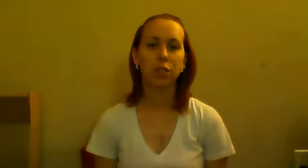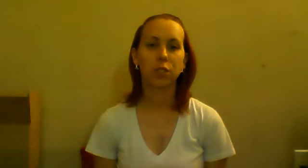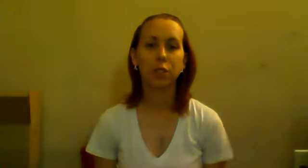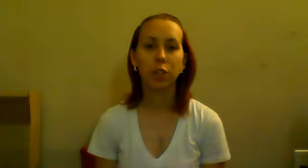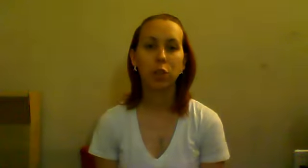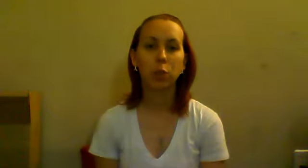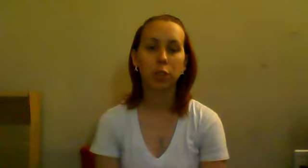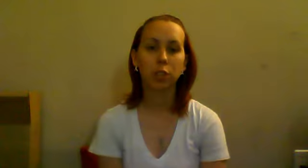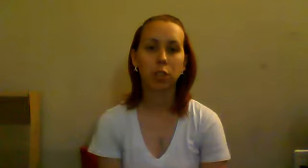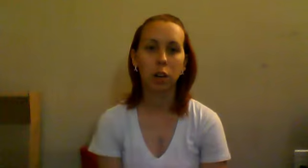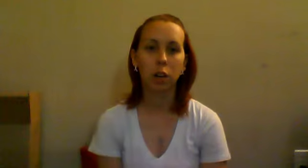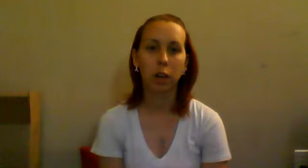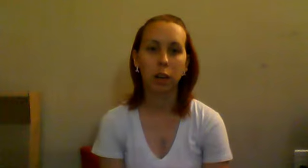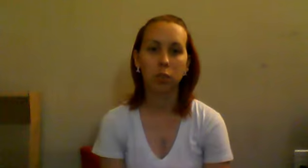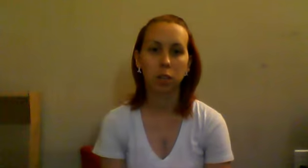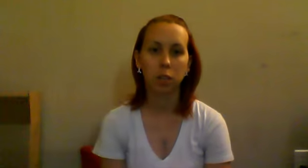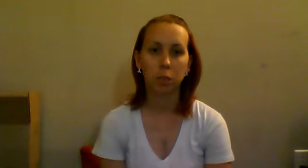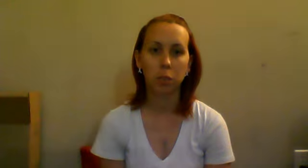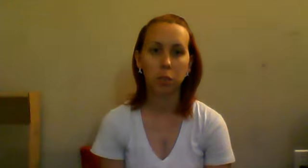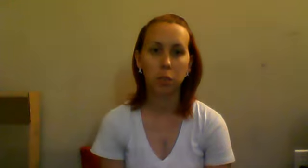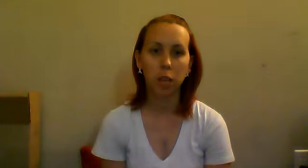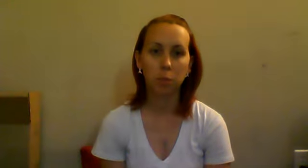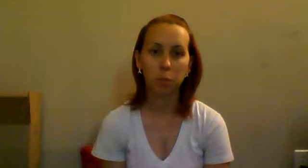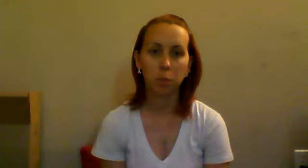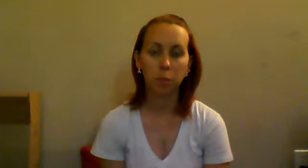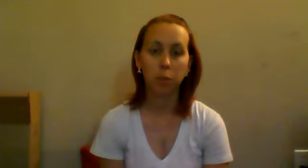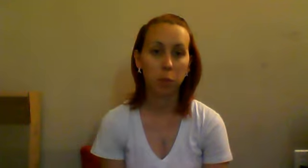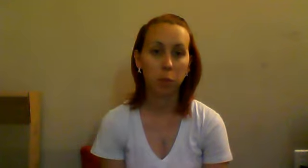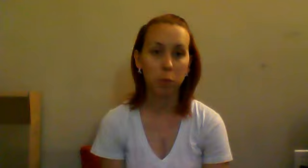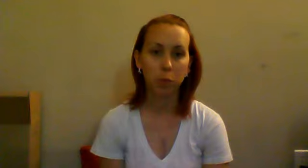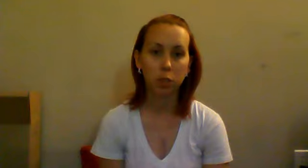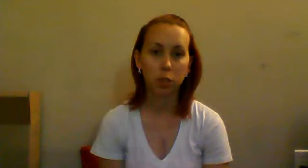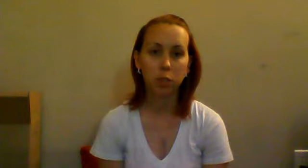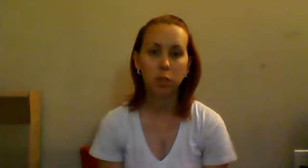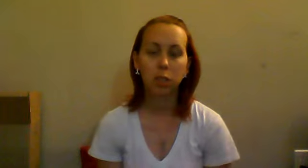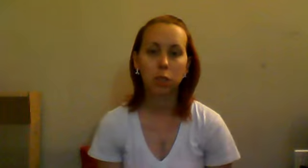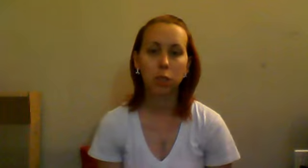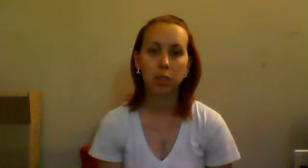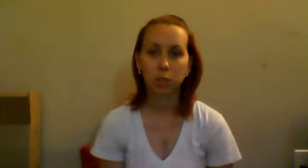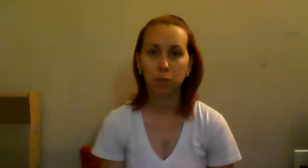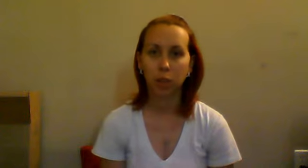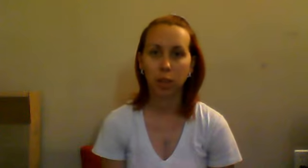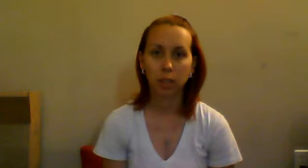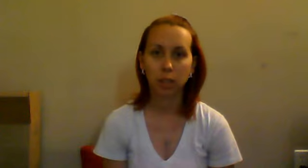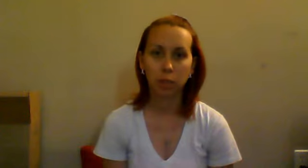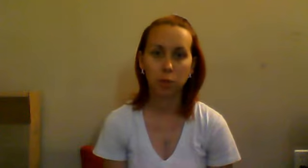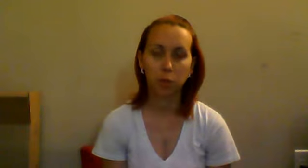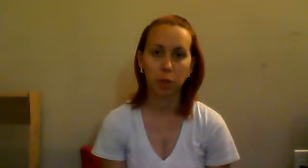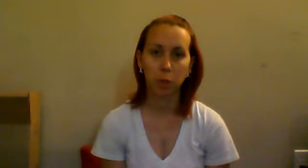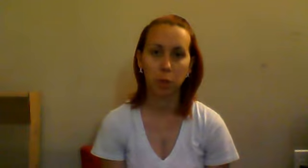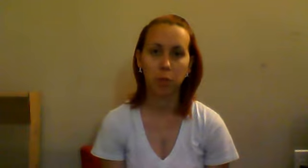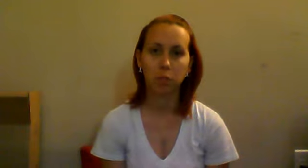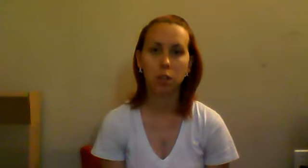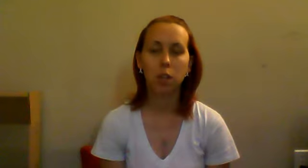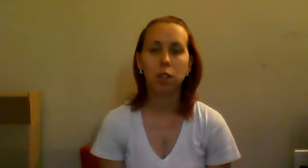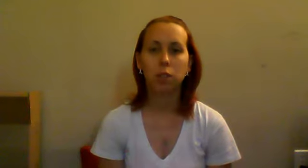So in this video, we're going to talk about communicating family members or identifying the signs for family members. So